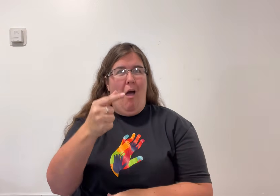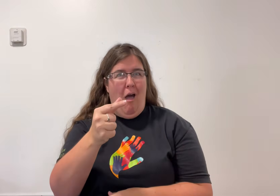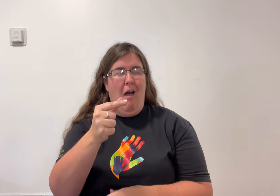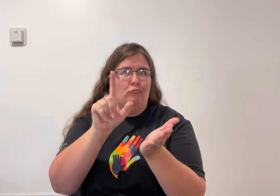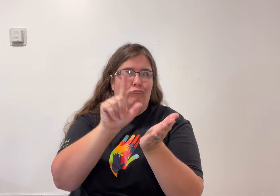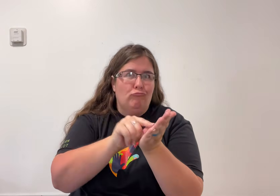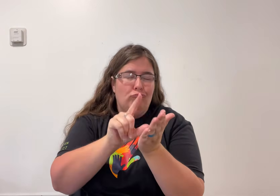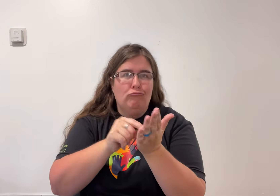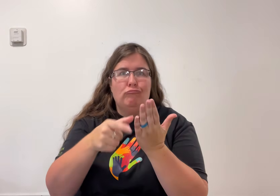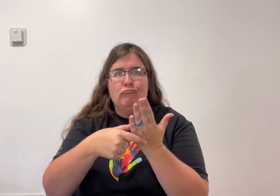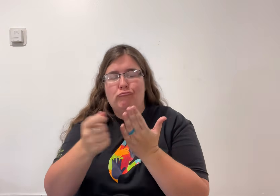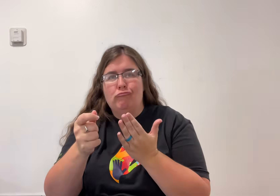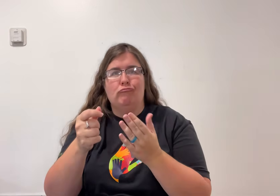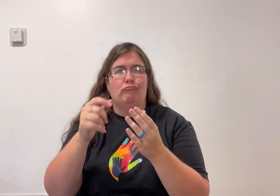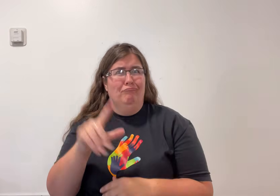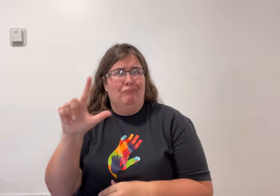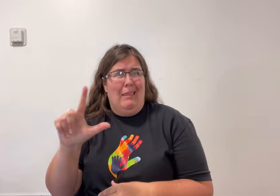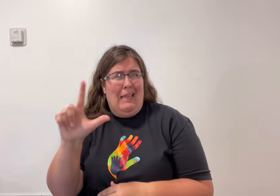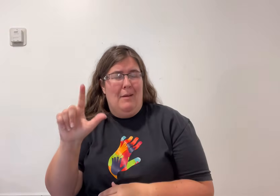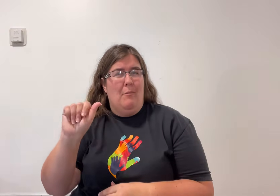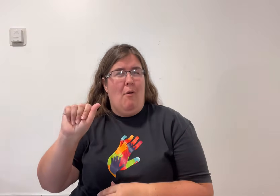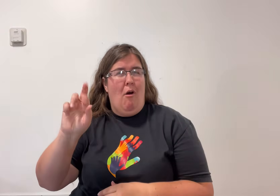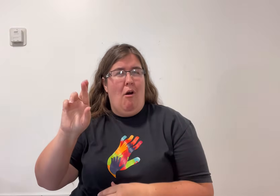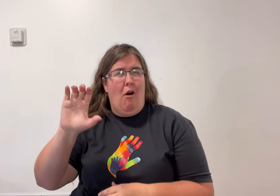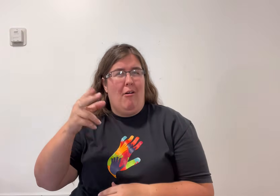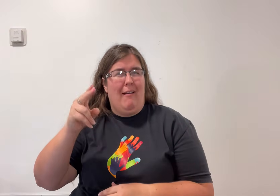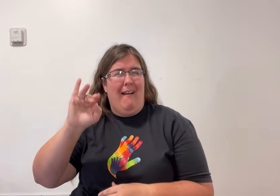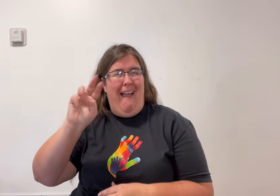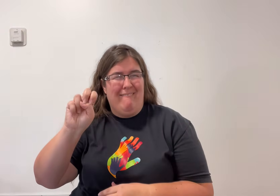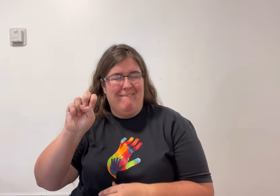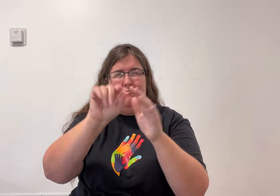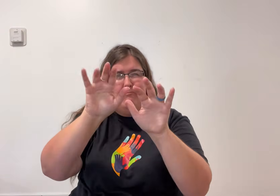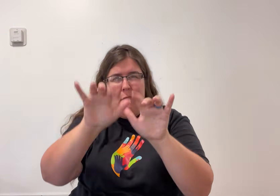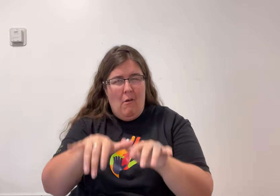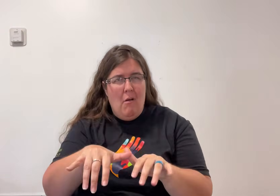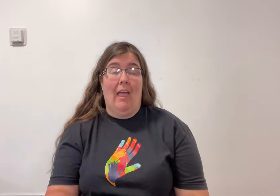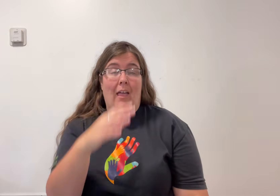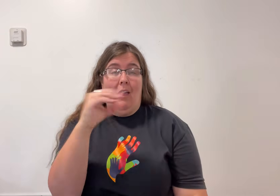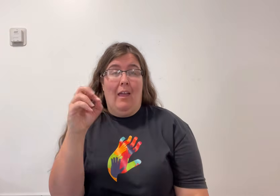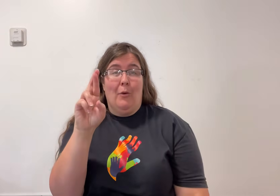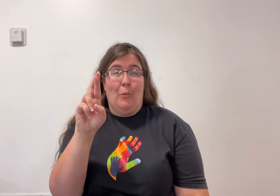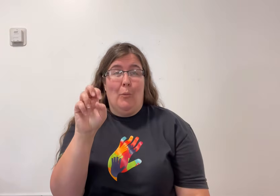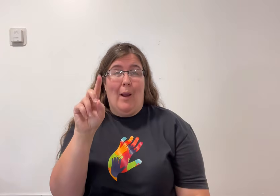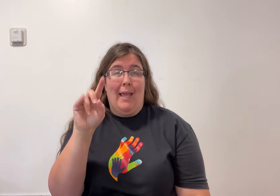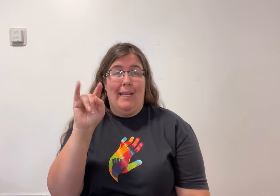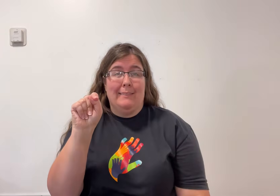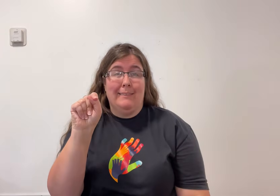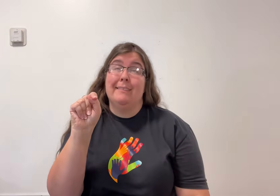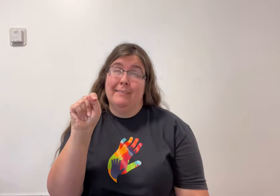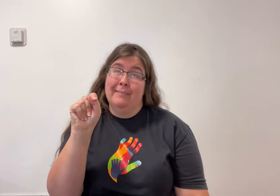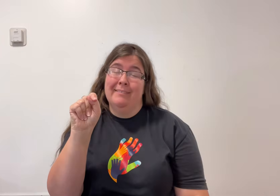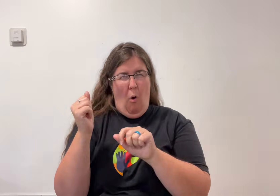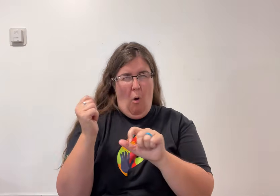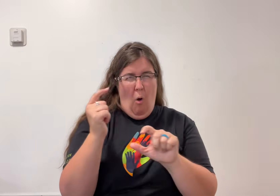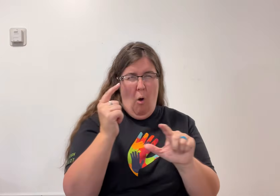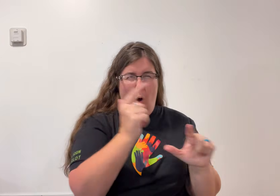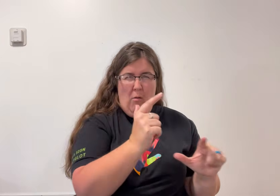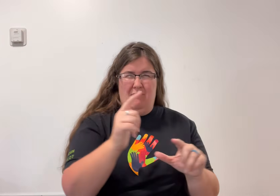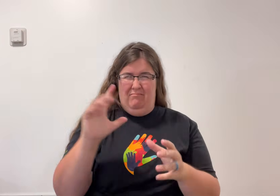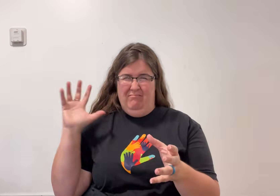articles, online magazines, and library archives were even a thing and were transcribed, and Reddit, let's be honest,